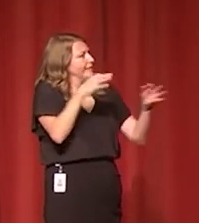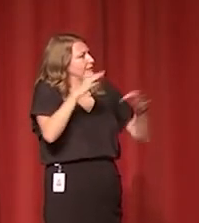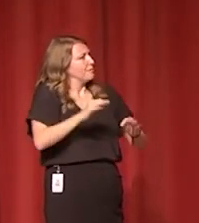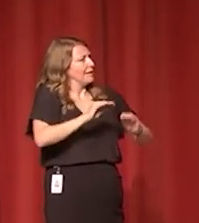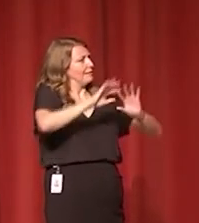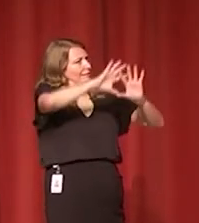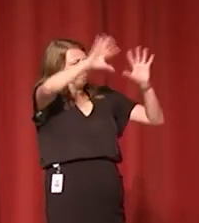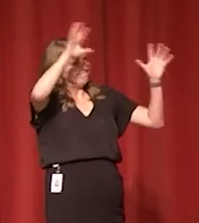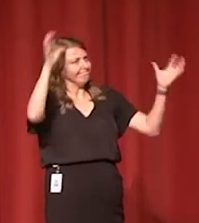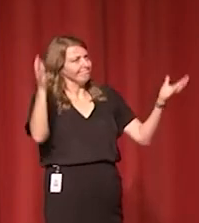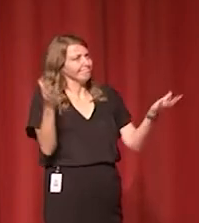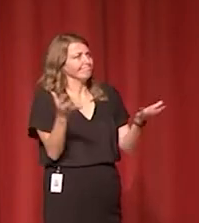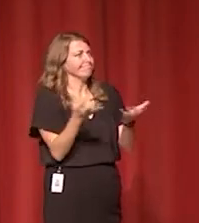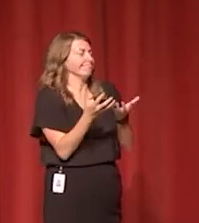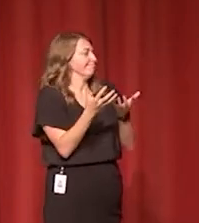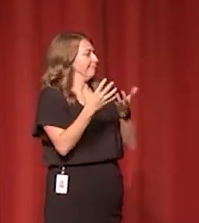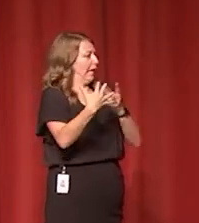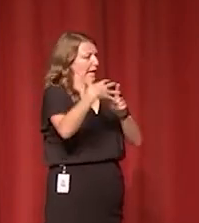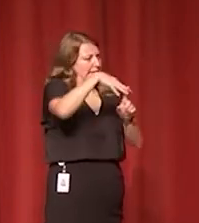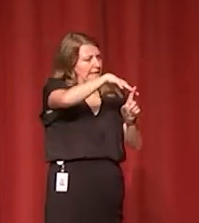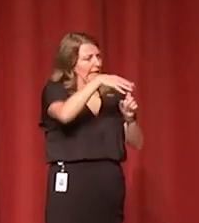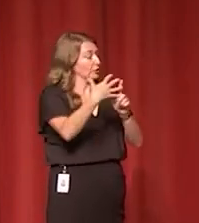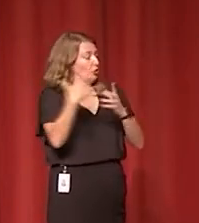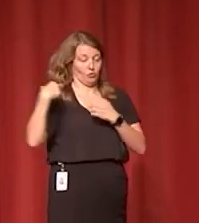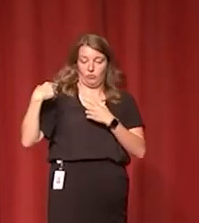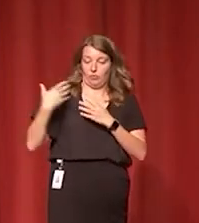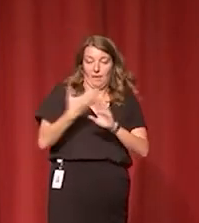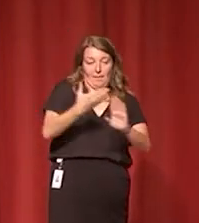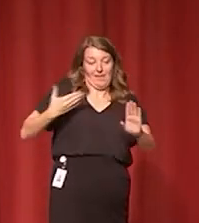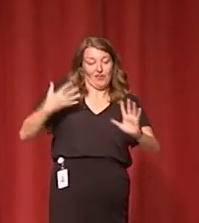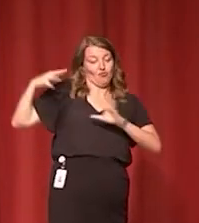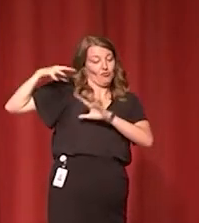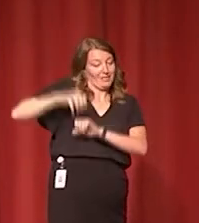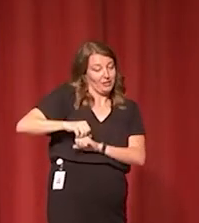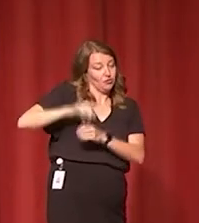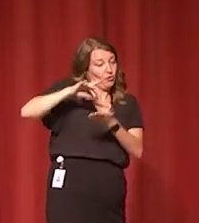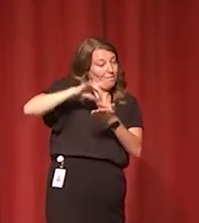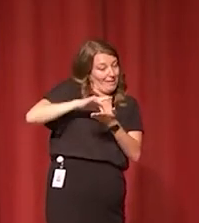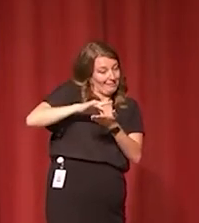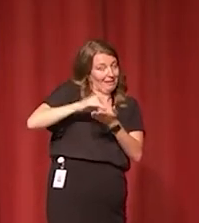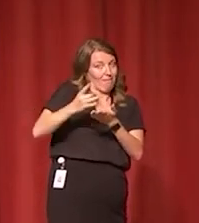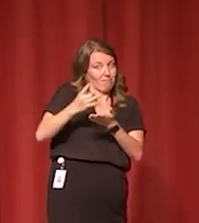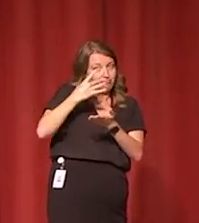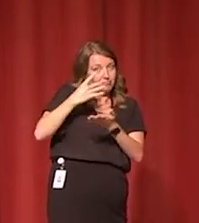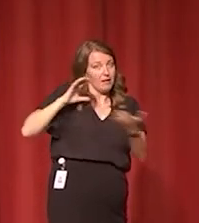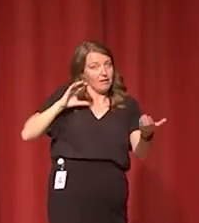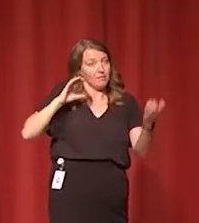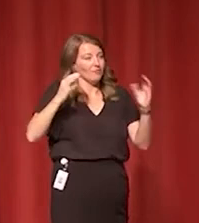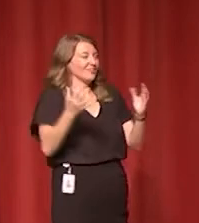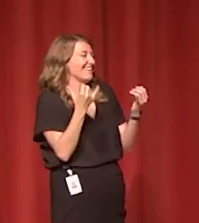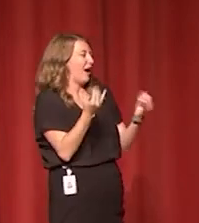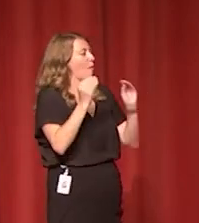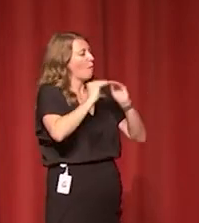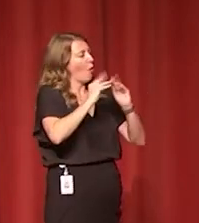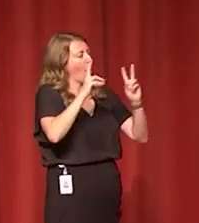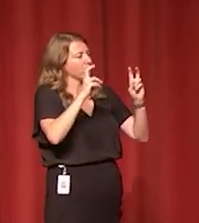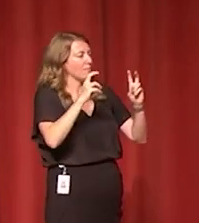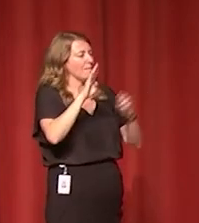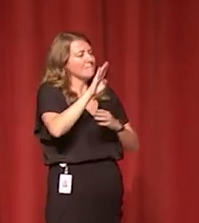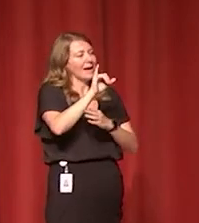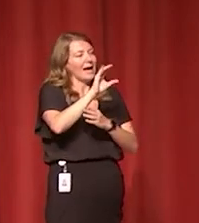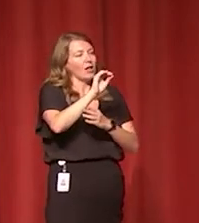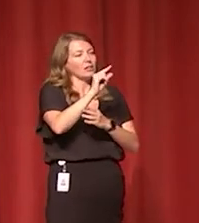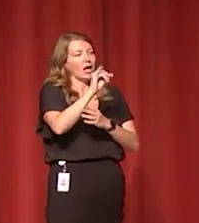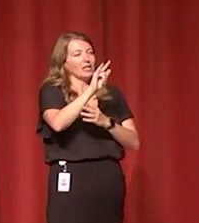of traditional drugs that are prescribed versus what we're calling biologics, this kind of this new model of